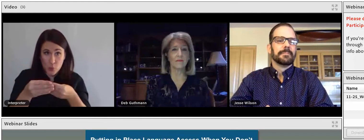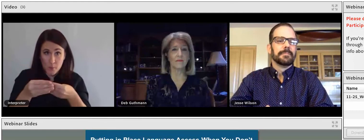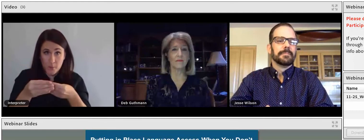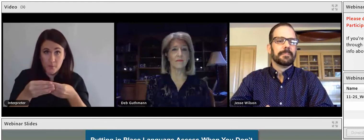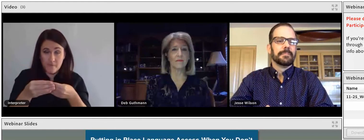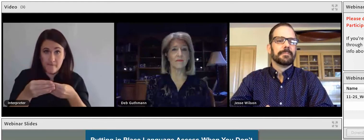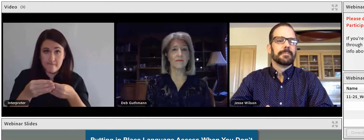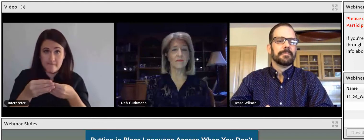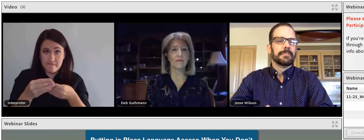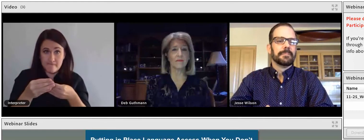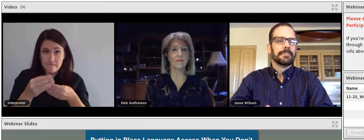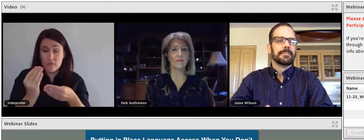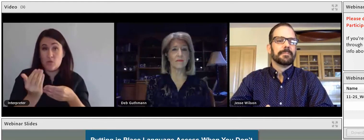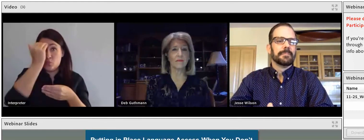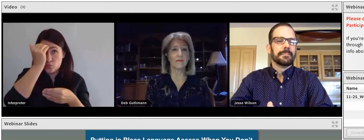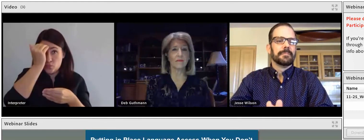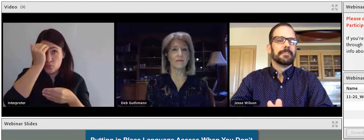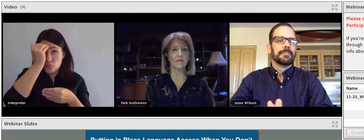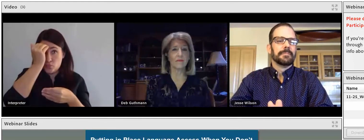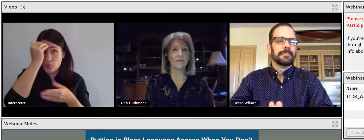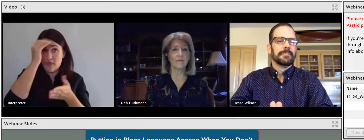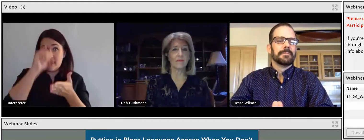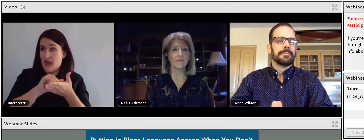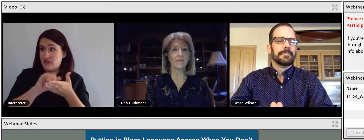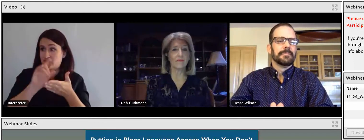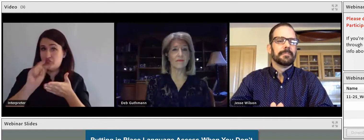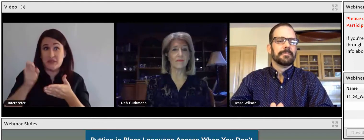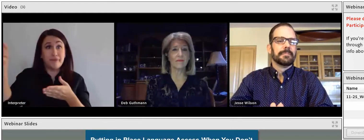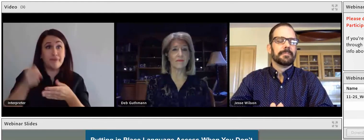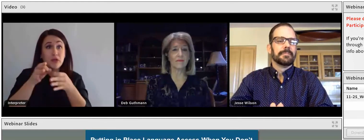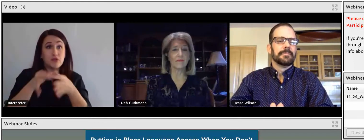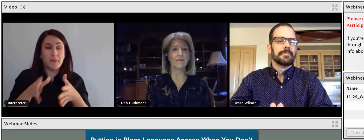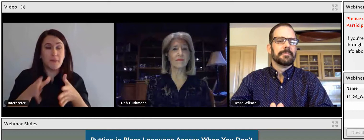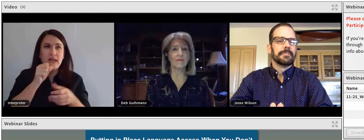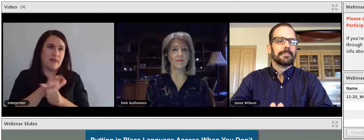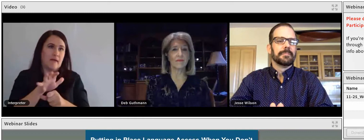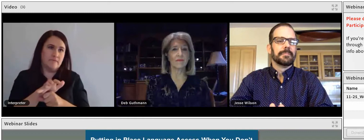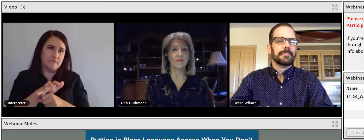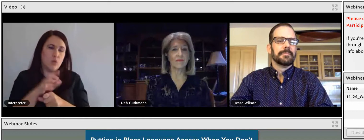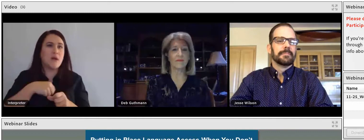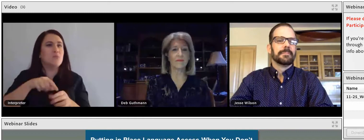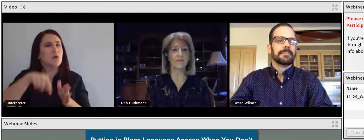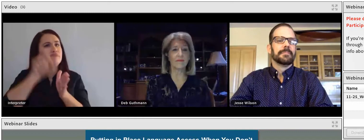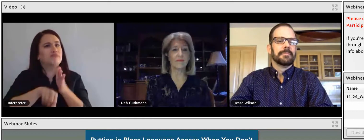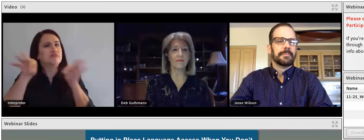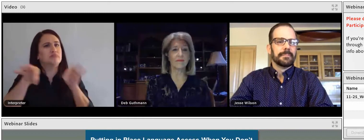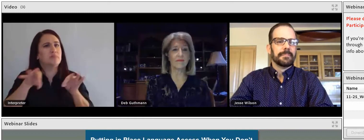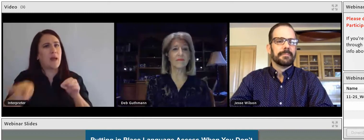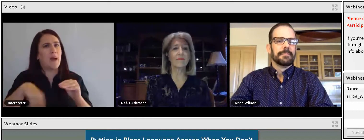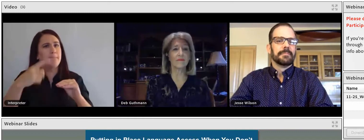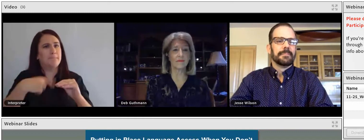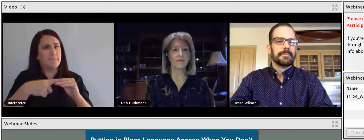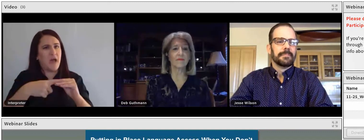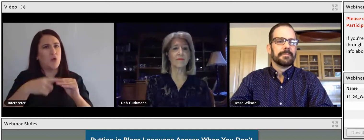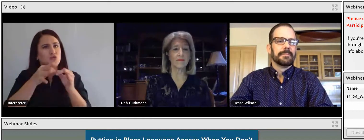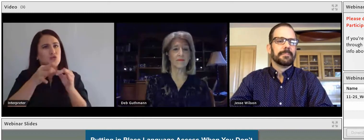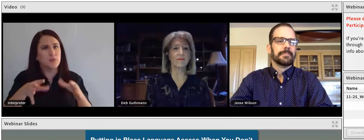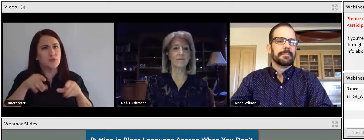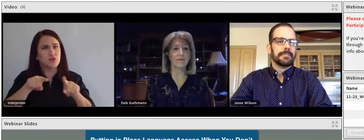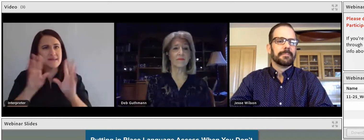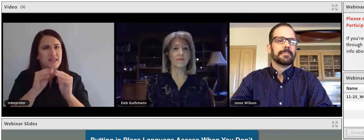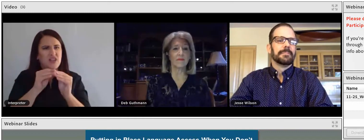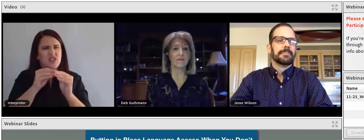knew that just having the interpreter present is not enough. So we'll go more into detail about the interpreting next session, but